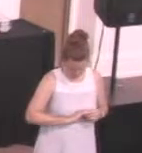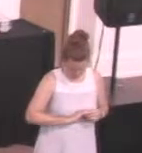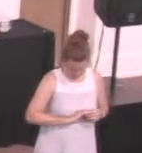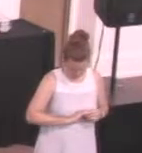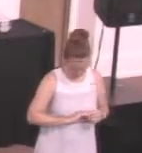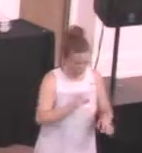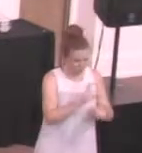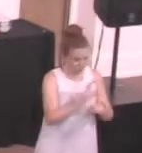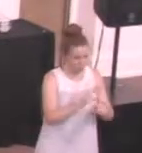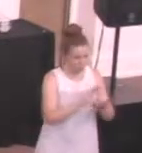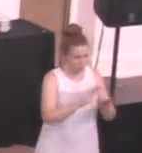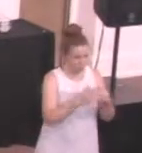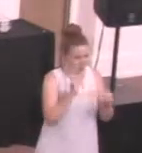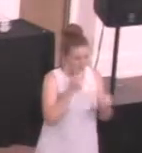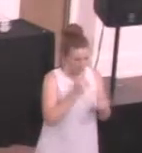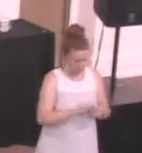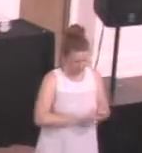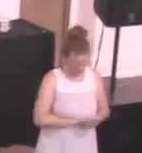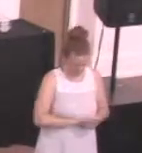Church, open your eyes for a moment.